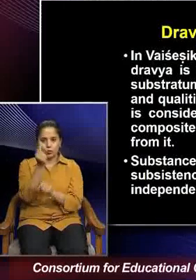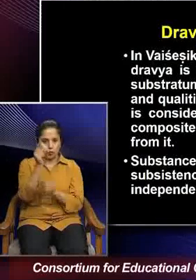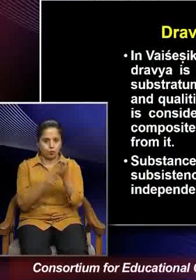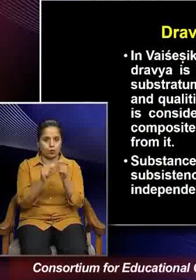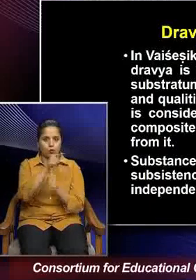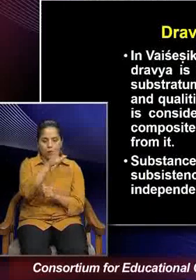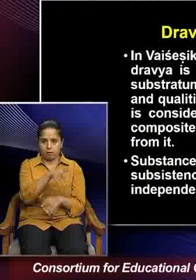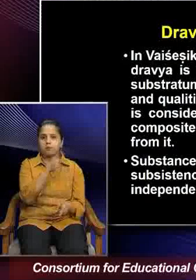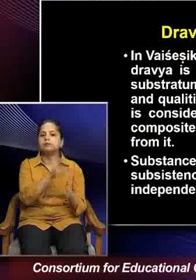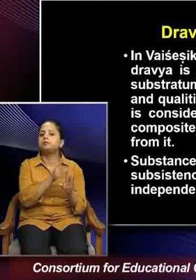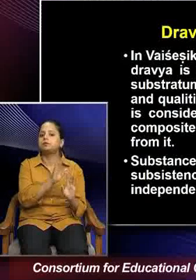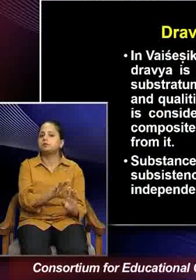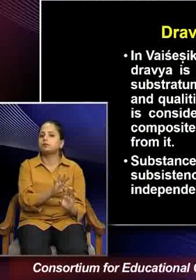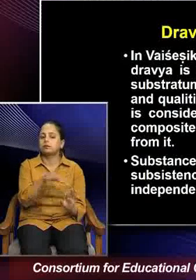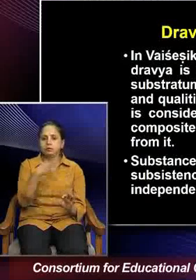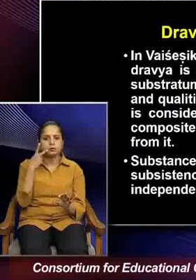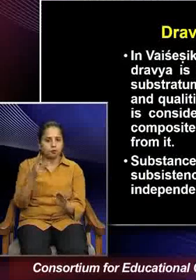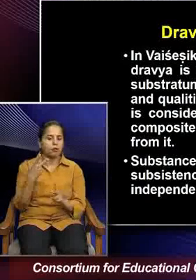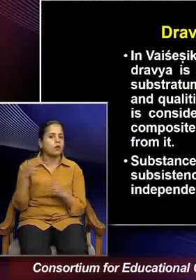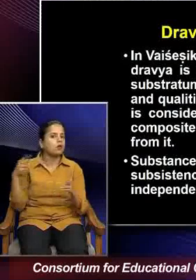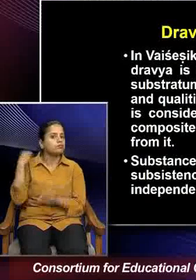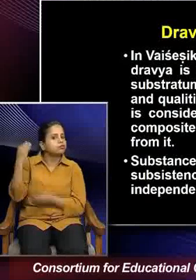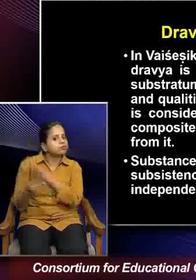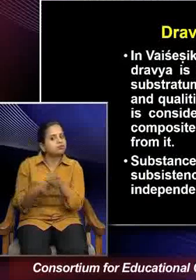they exist or inhere.